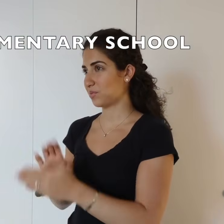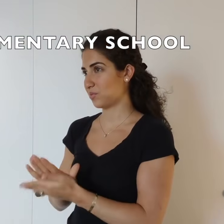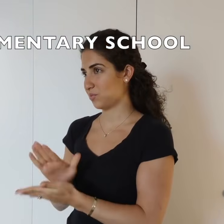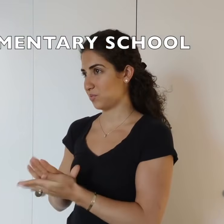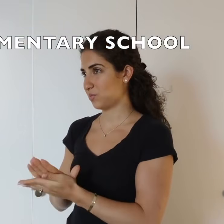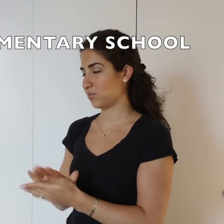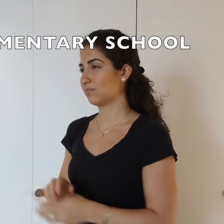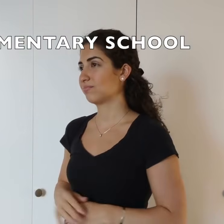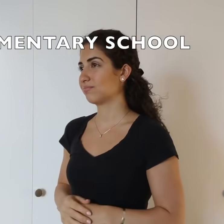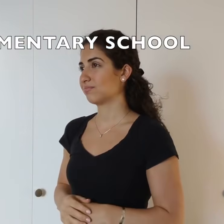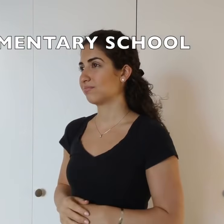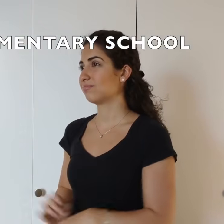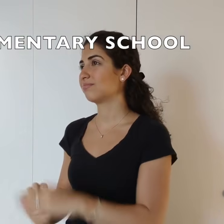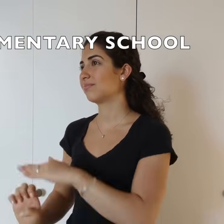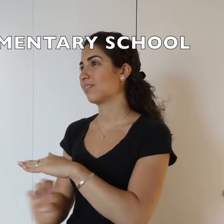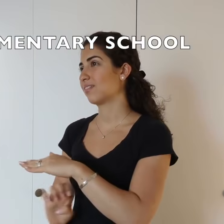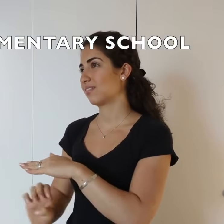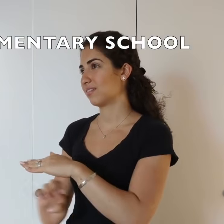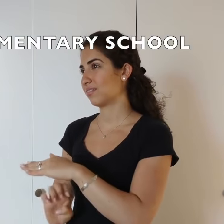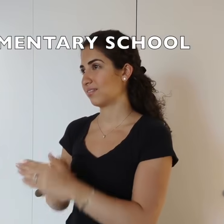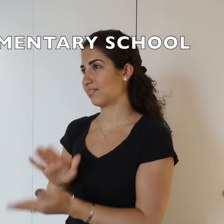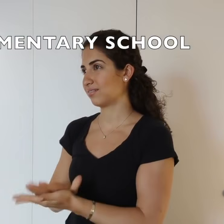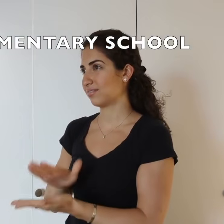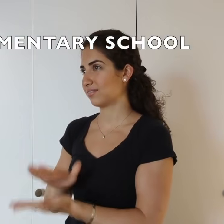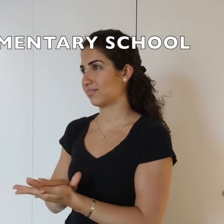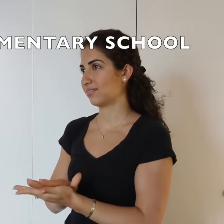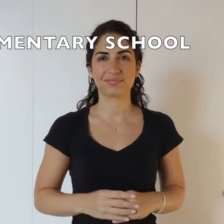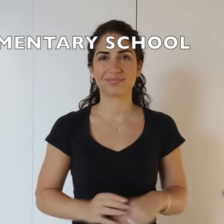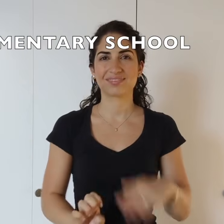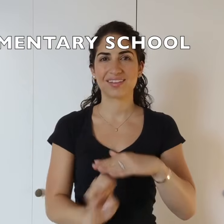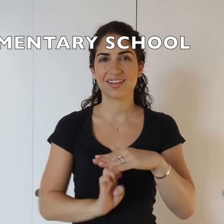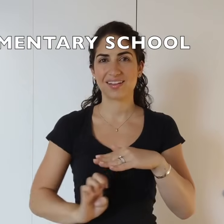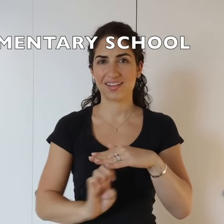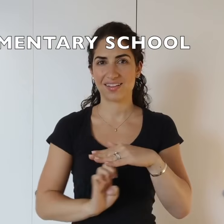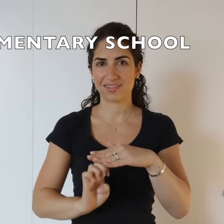elementary school, elementary school.